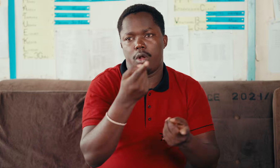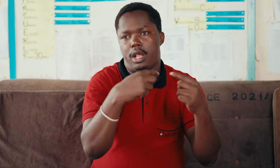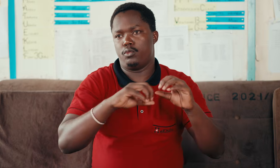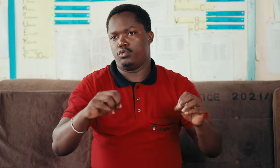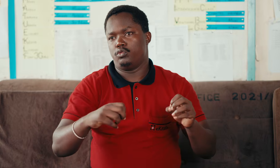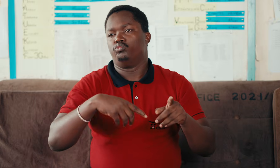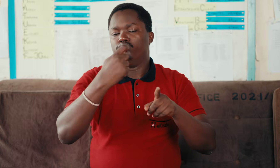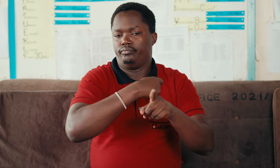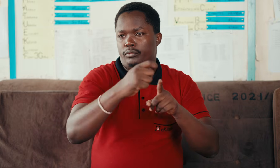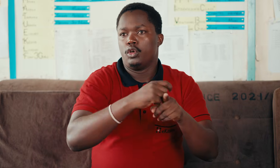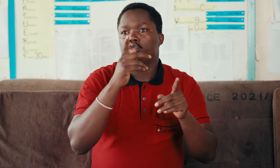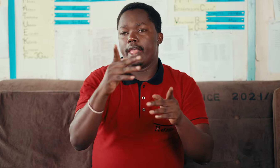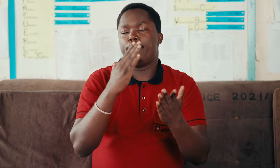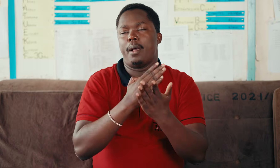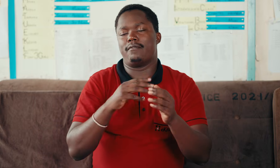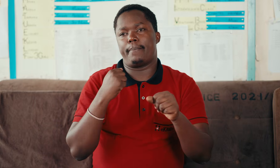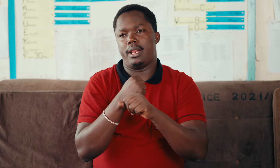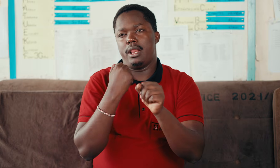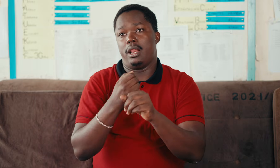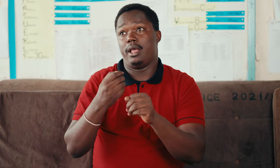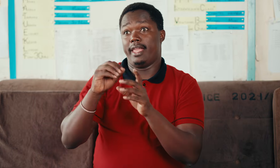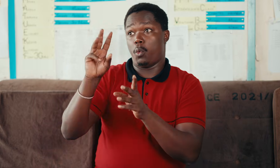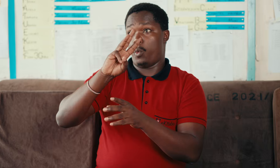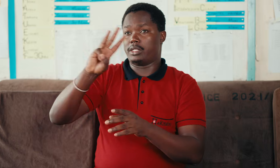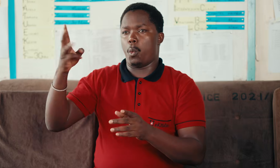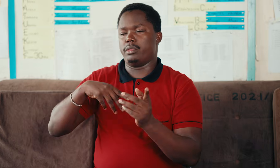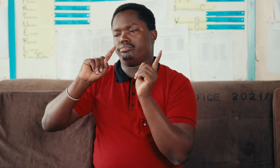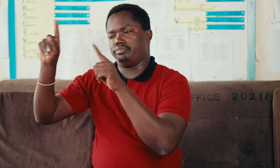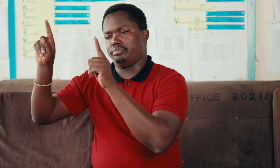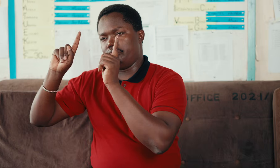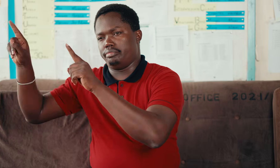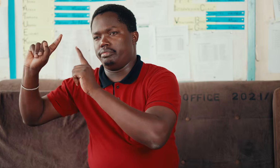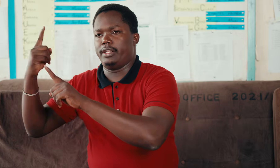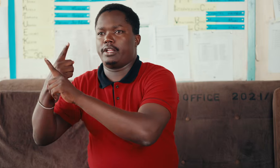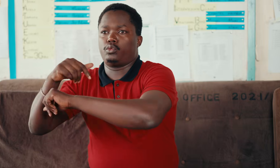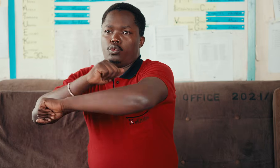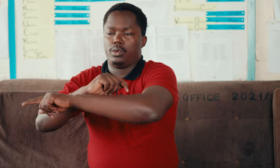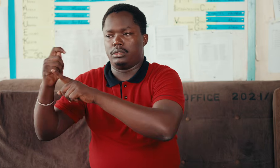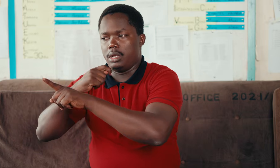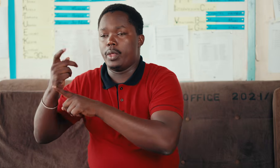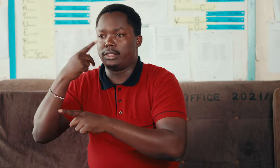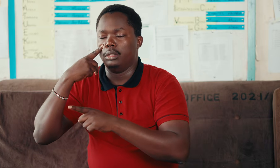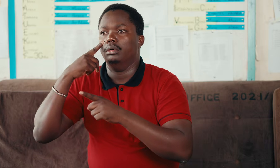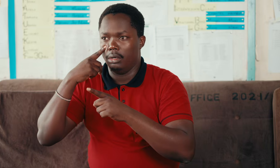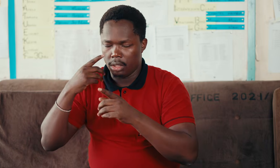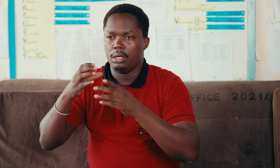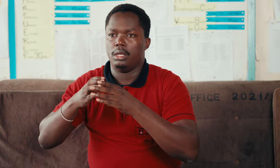the other parents who were not able to attend. So in the western part of Kenya, we have gone into the different schools we have trained and we have